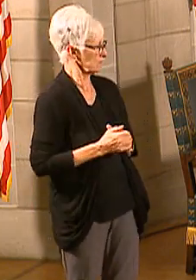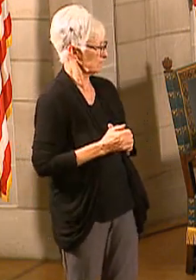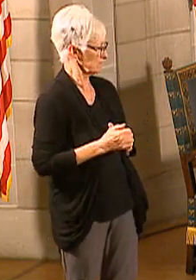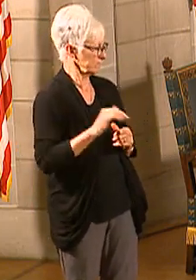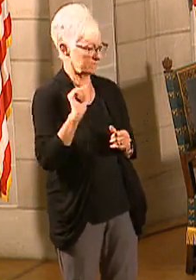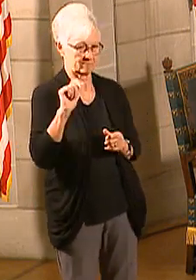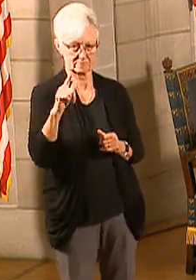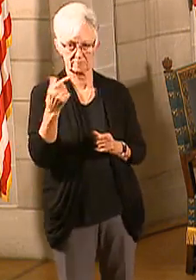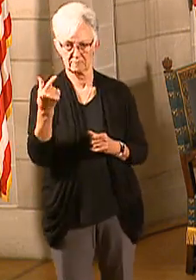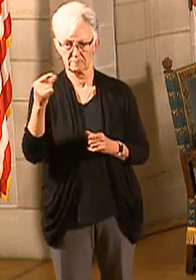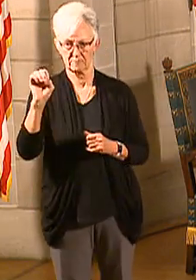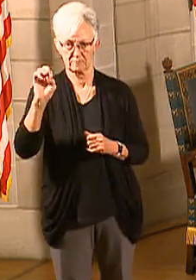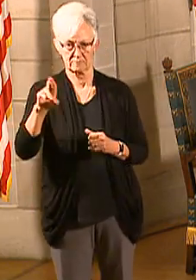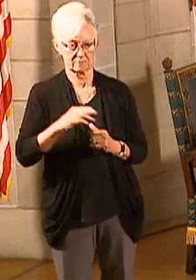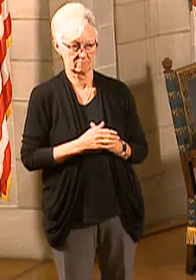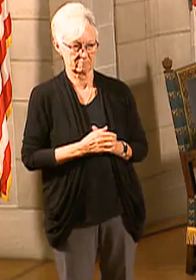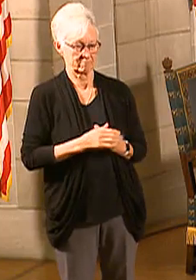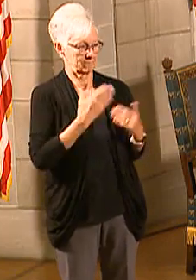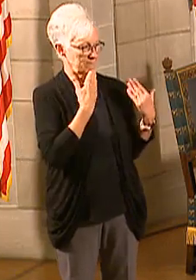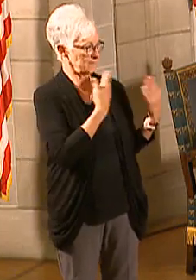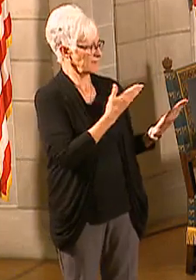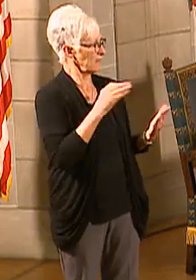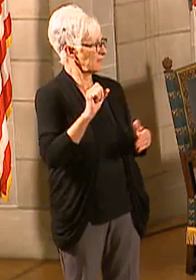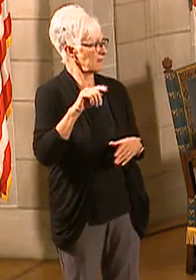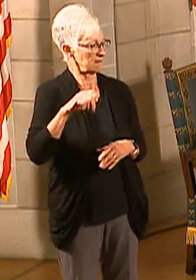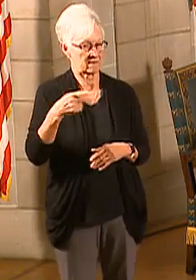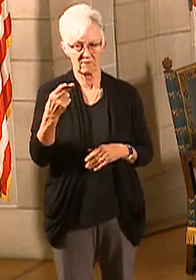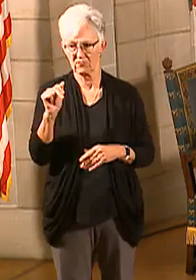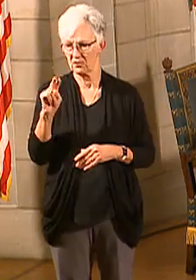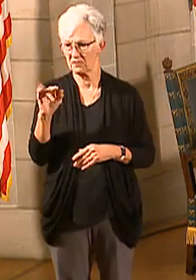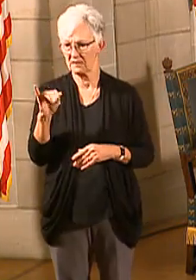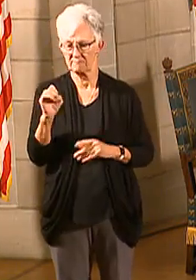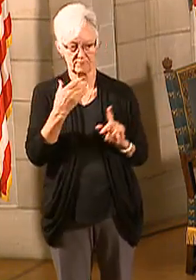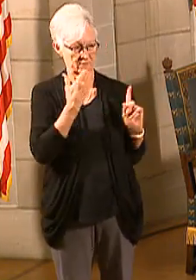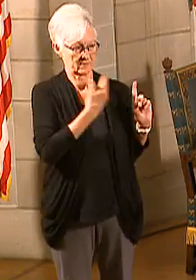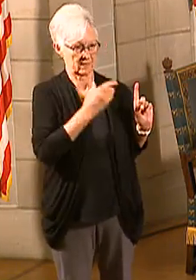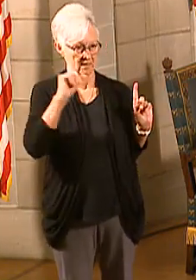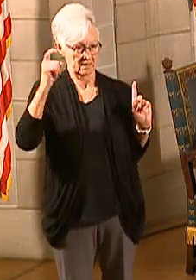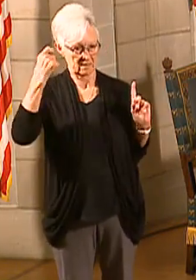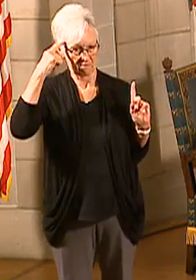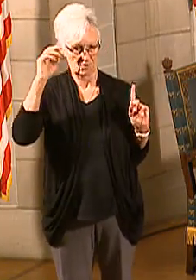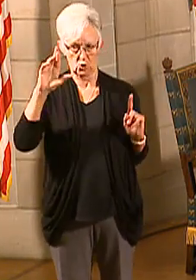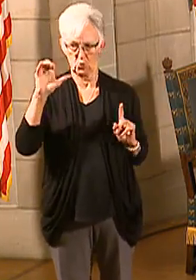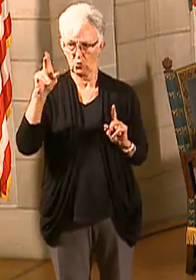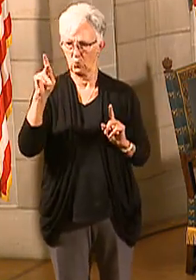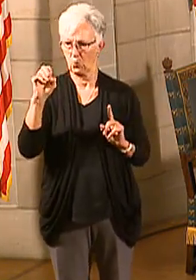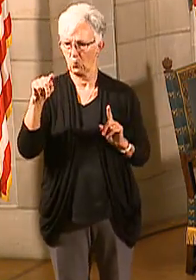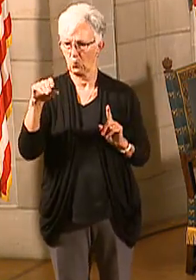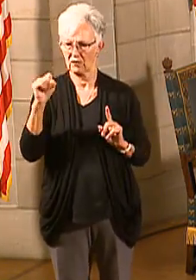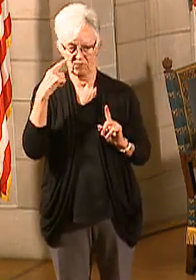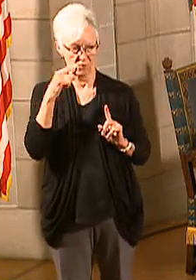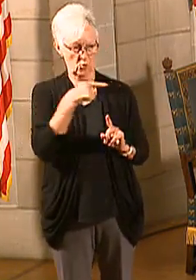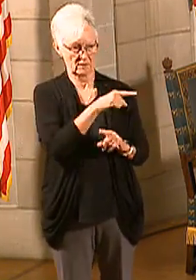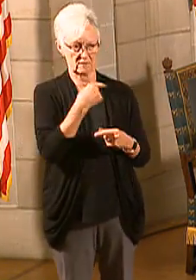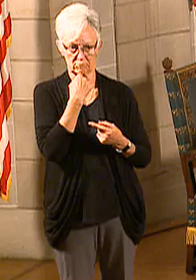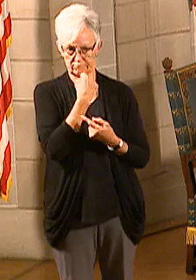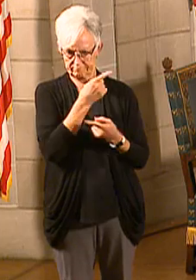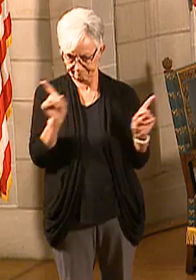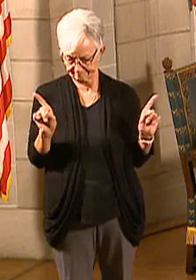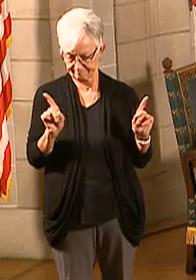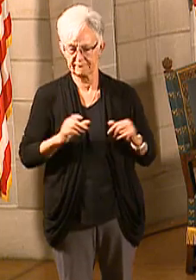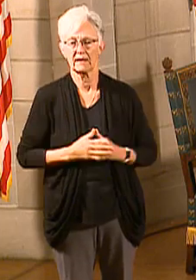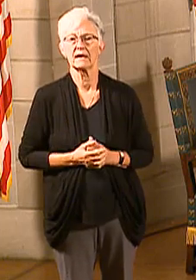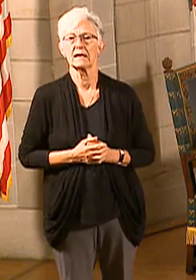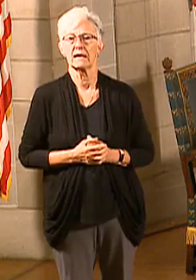Alger. Thank you, Stephanie. And thank you, Governor Ricketts, for issuing this proclamation and renewing your commitment